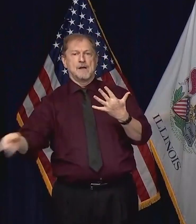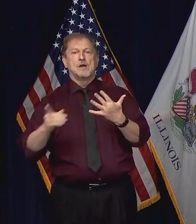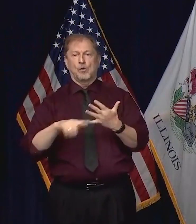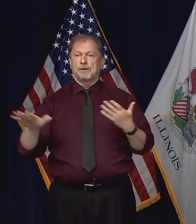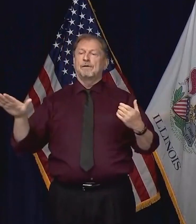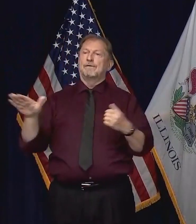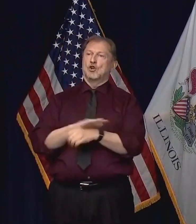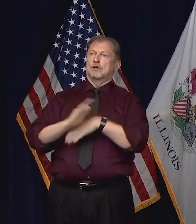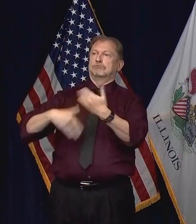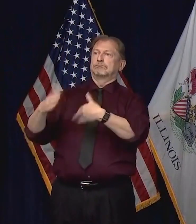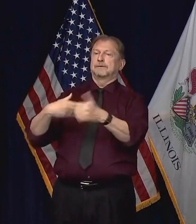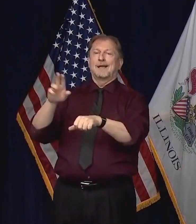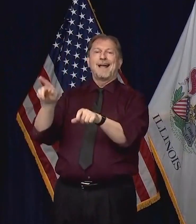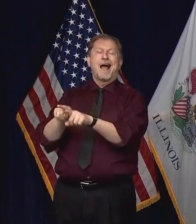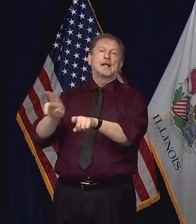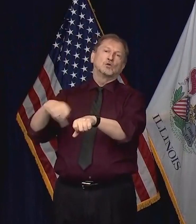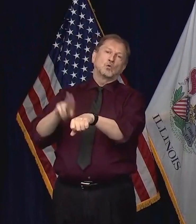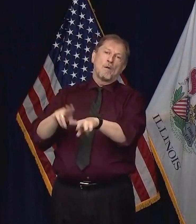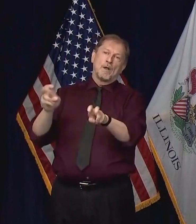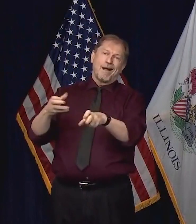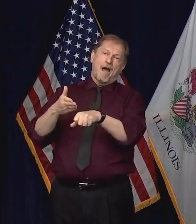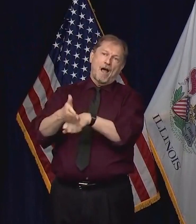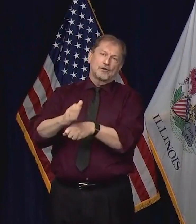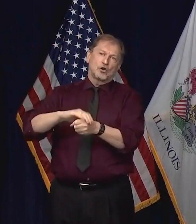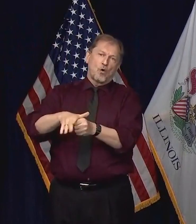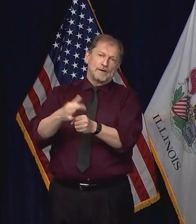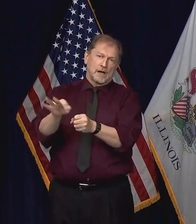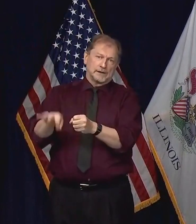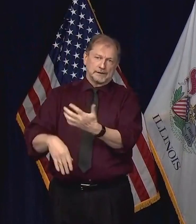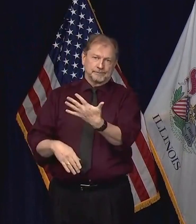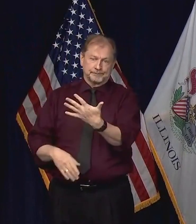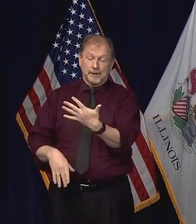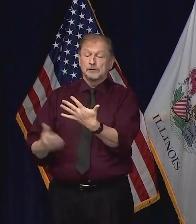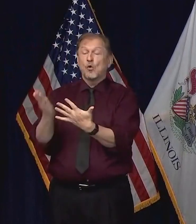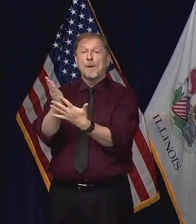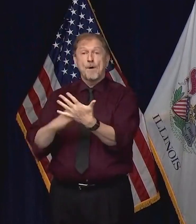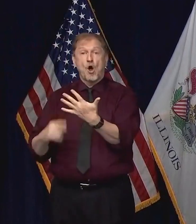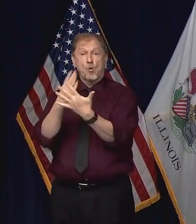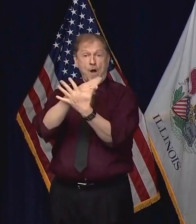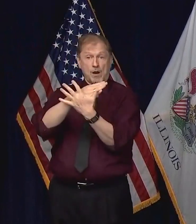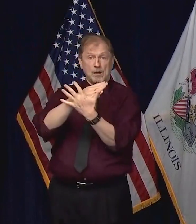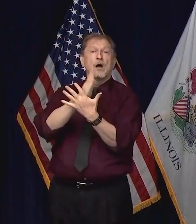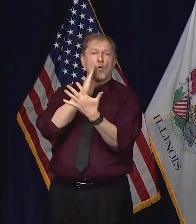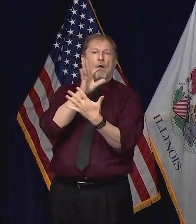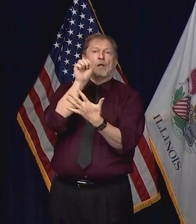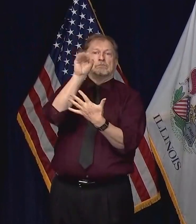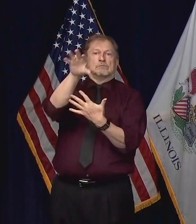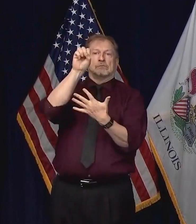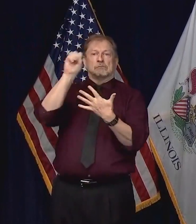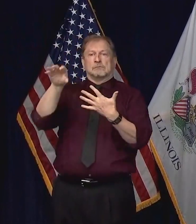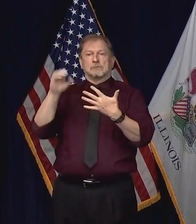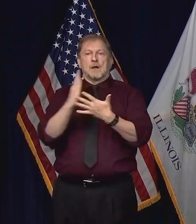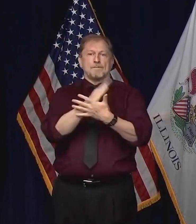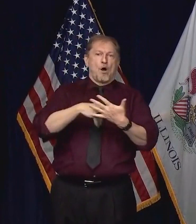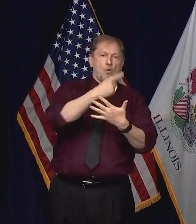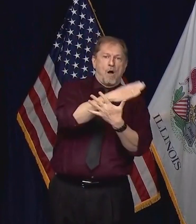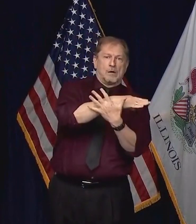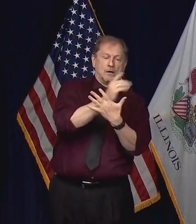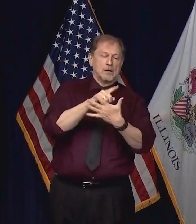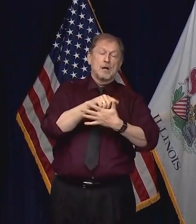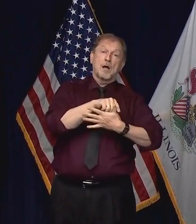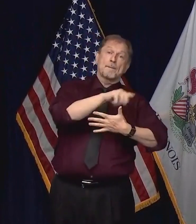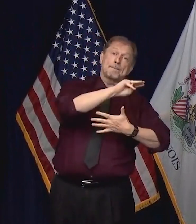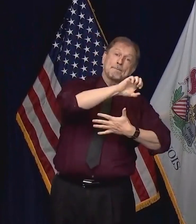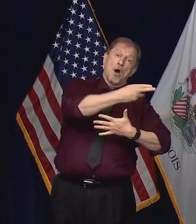a post-COVID-19 world. Let's begin with phase one. Or where we were from early March to April